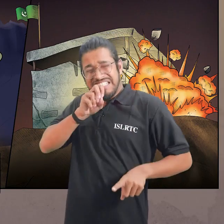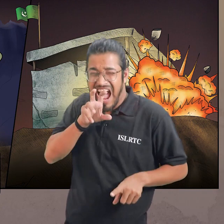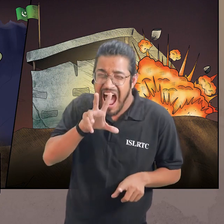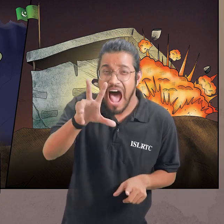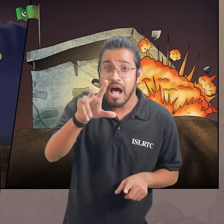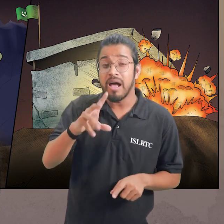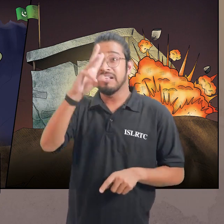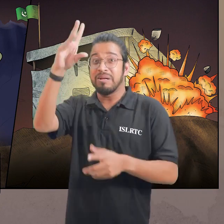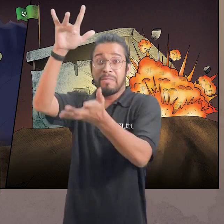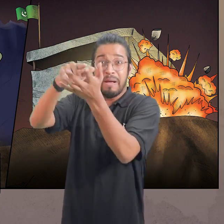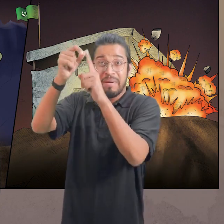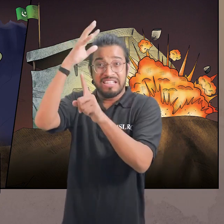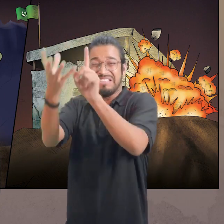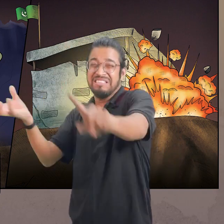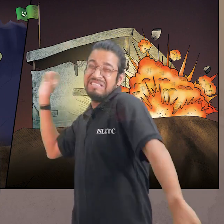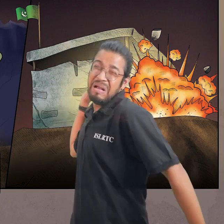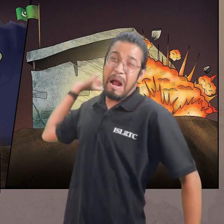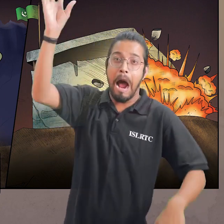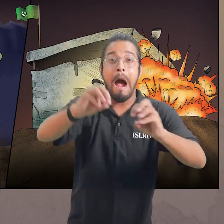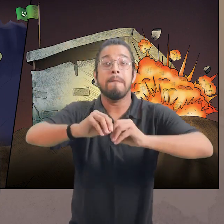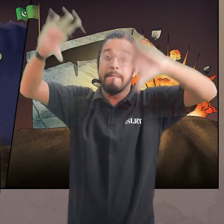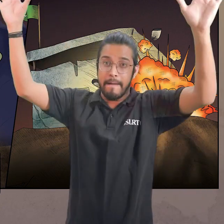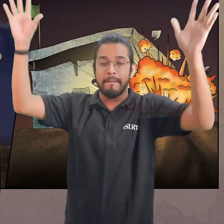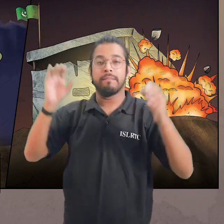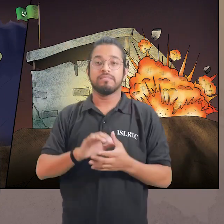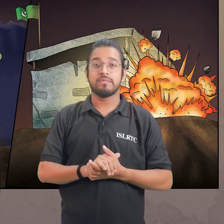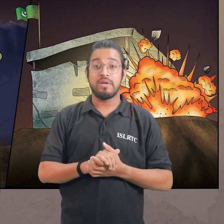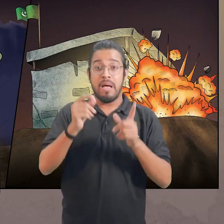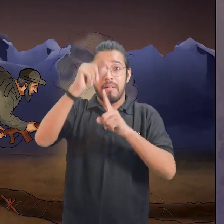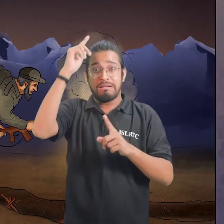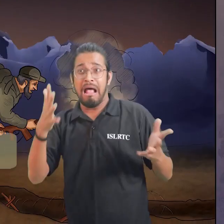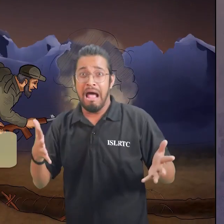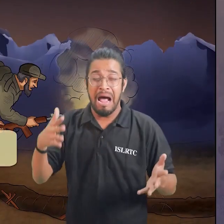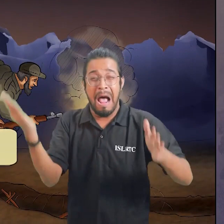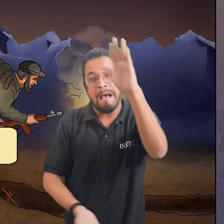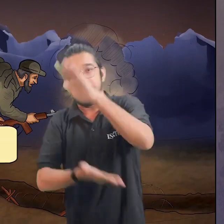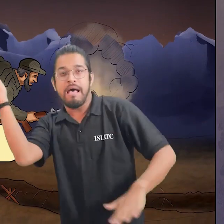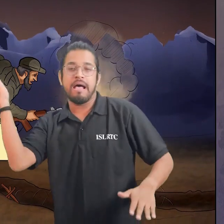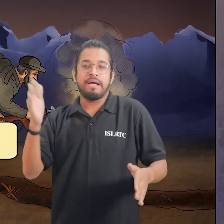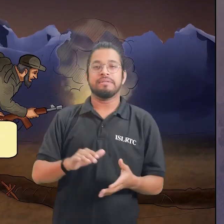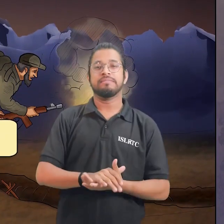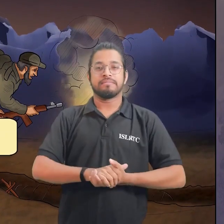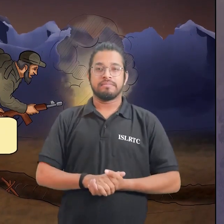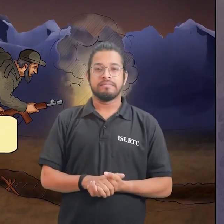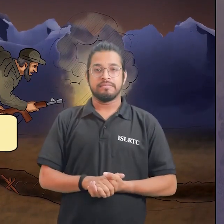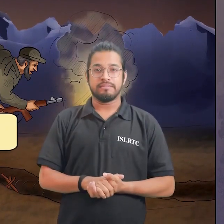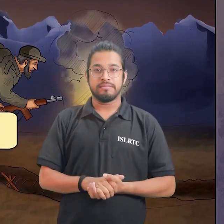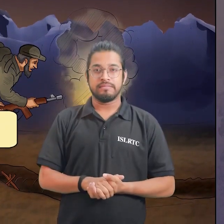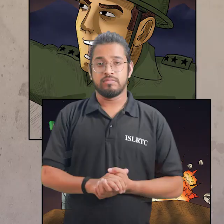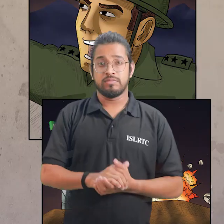like a lion, undeterred, and charged at the next bunker. The Pakistanis started fleeing.